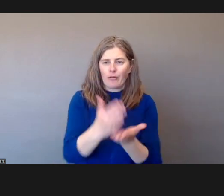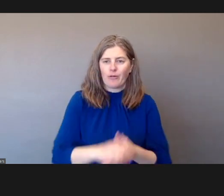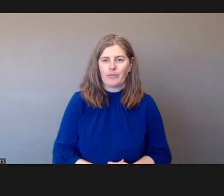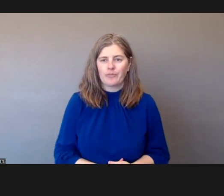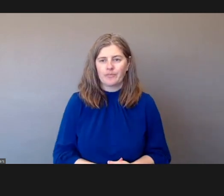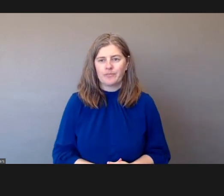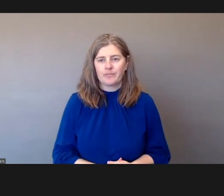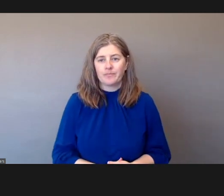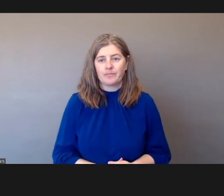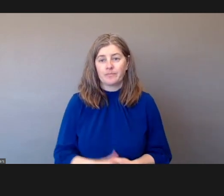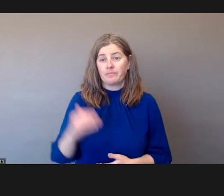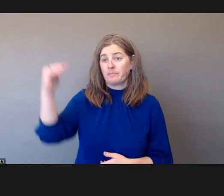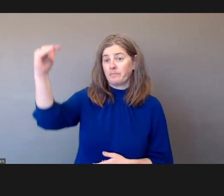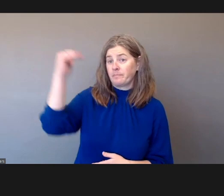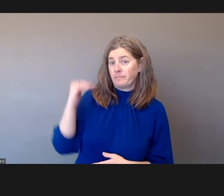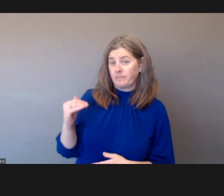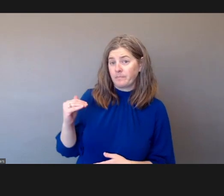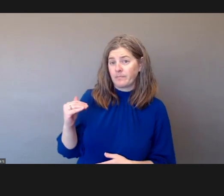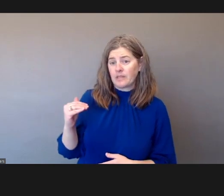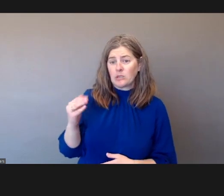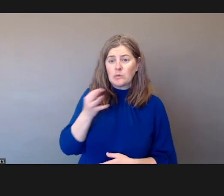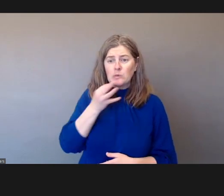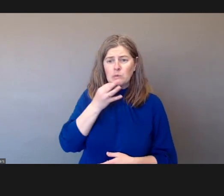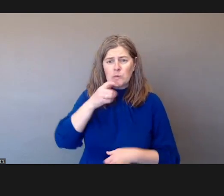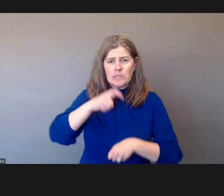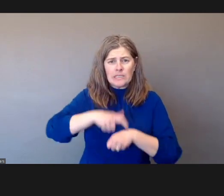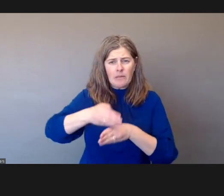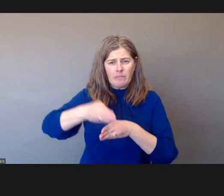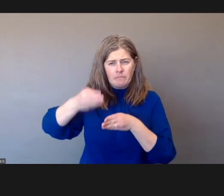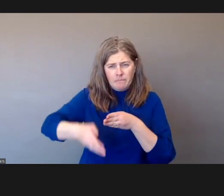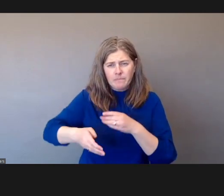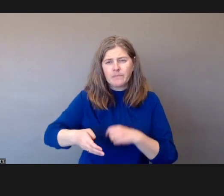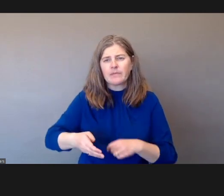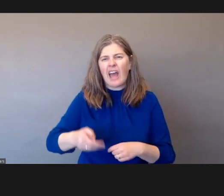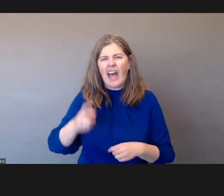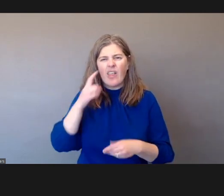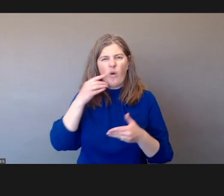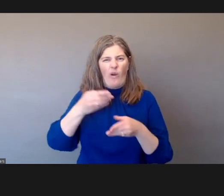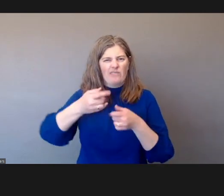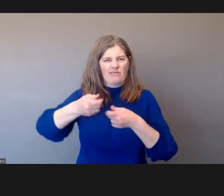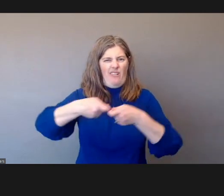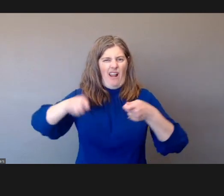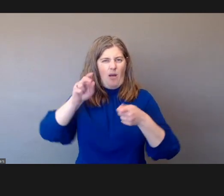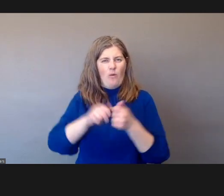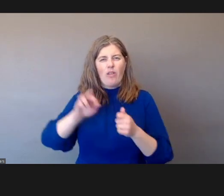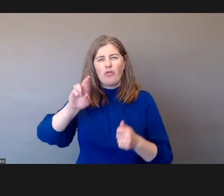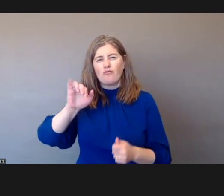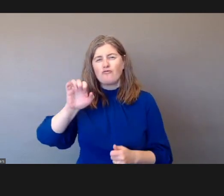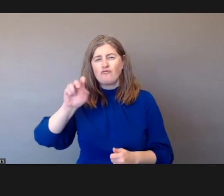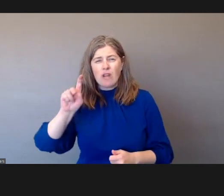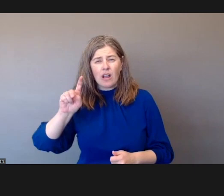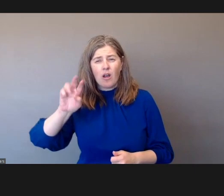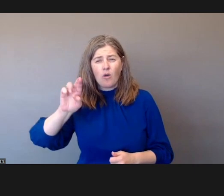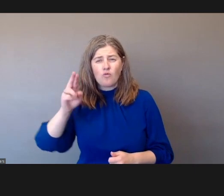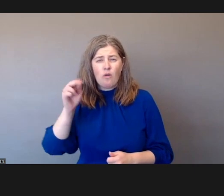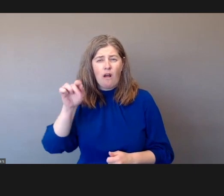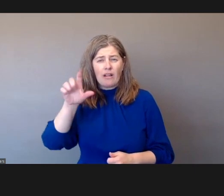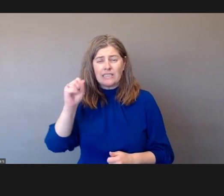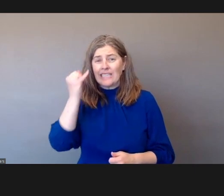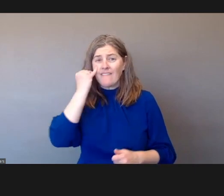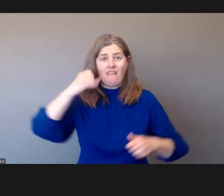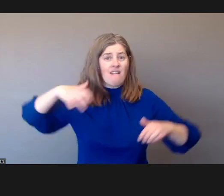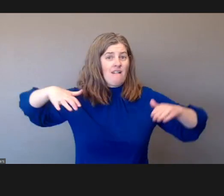All right, well, we're right about at time. So I think we'll end with Rick Ruggles, unless there's anybody else who has not had